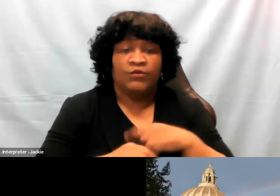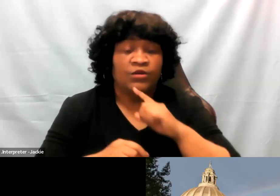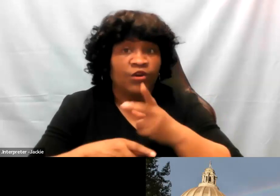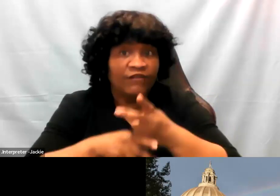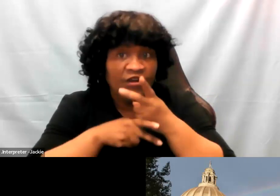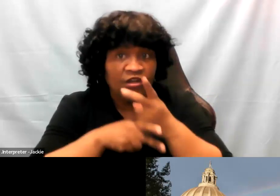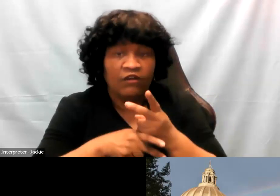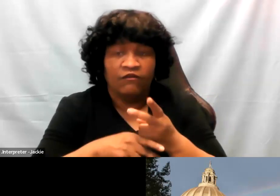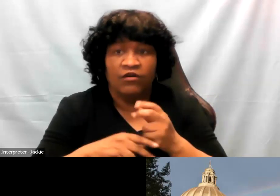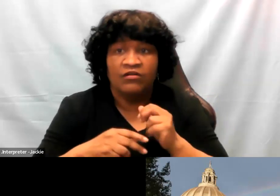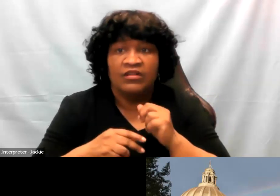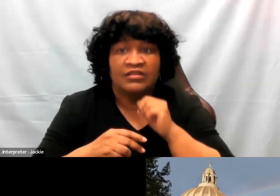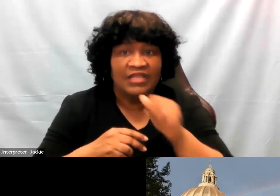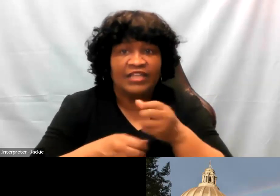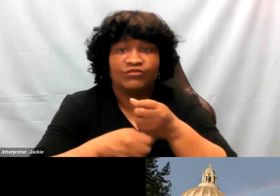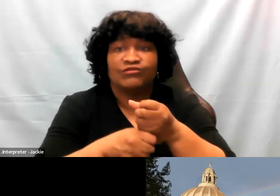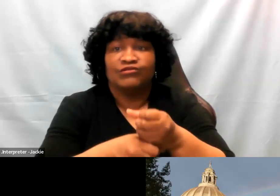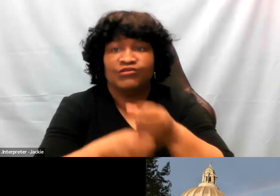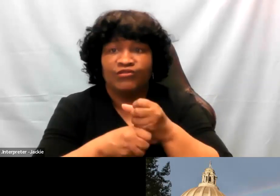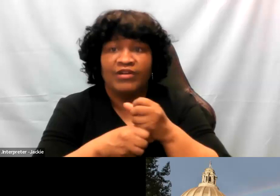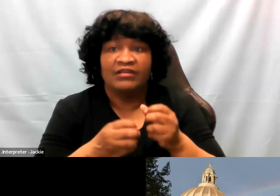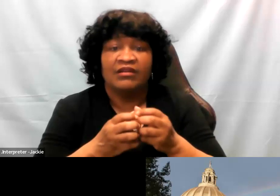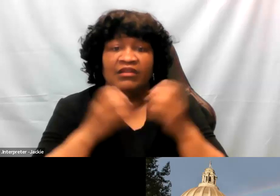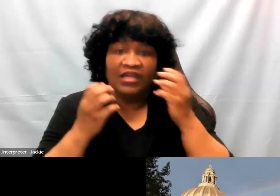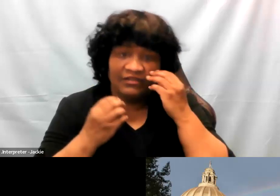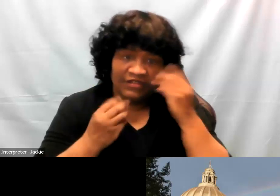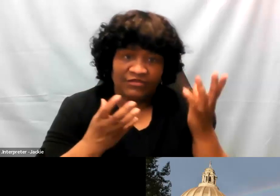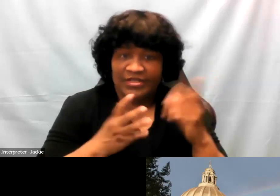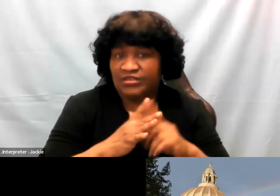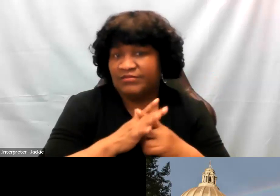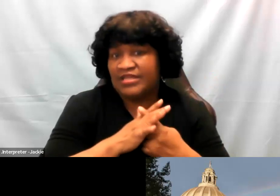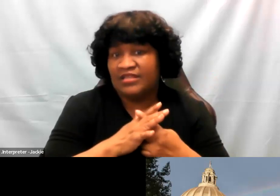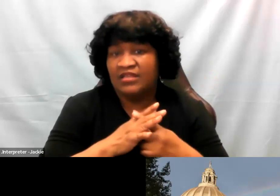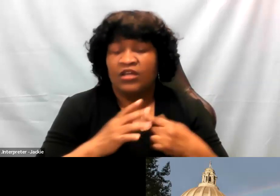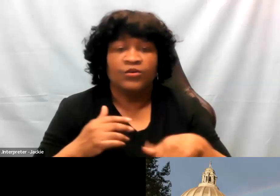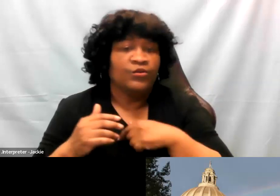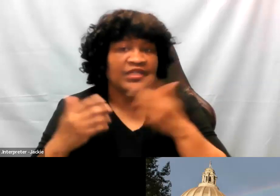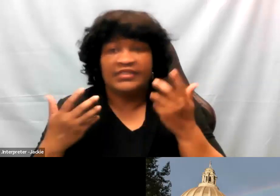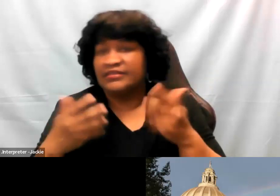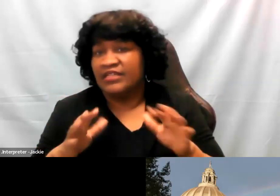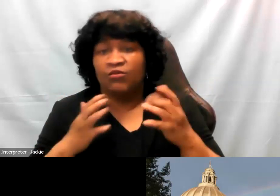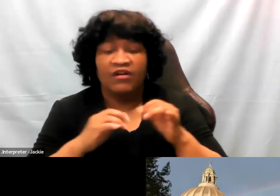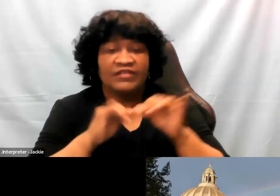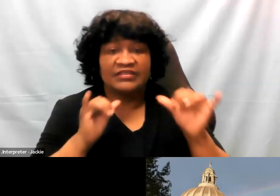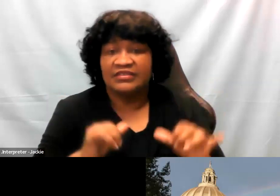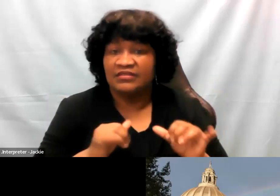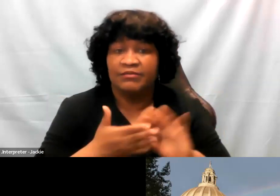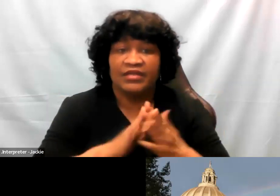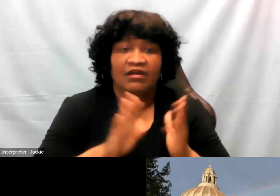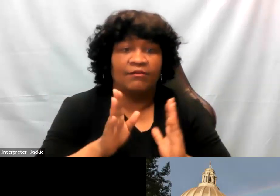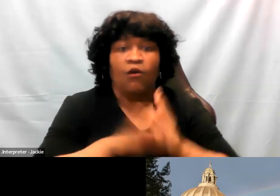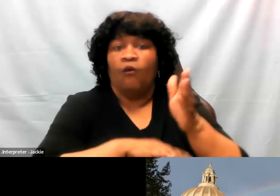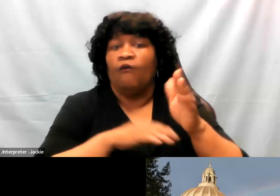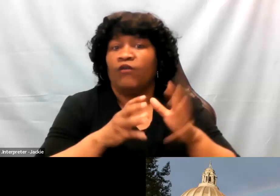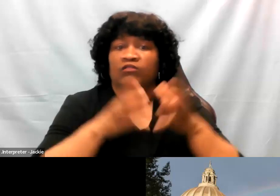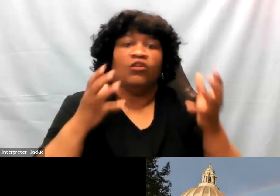not to create a lot of information right in the beginning because we didn't want the system to be overloaded